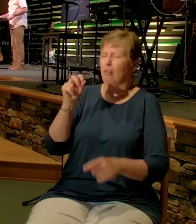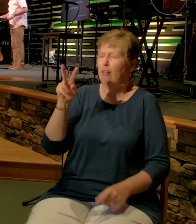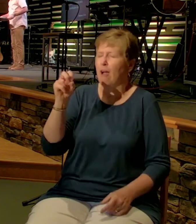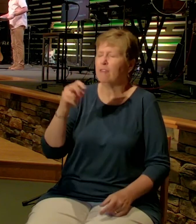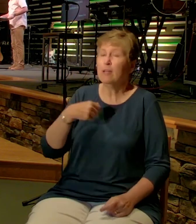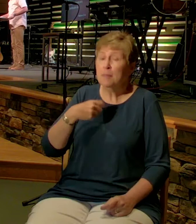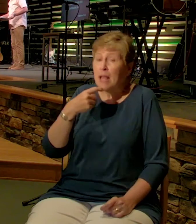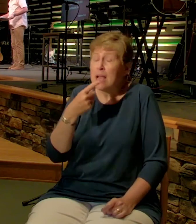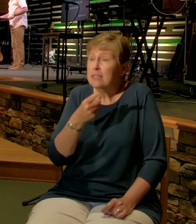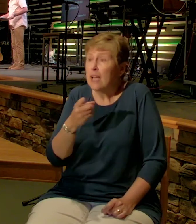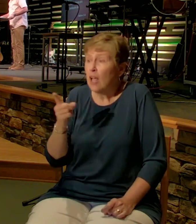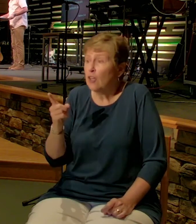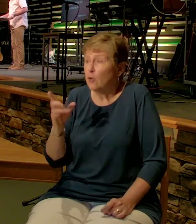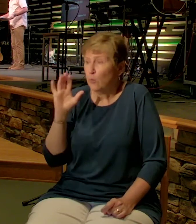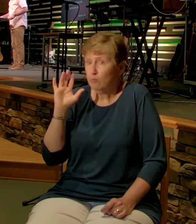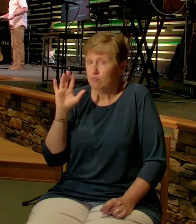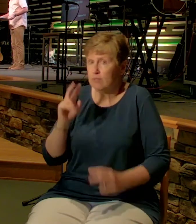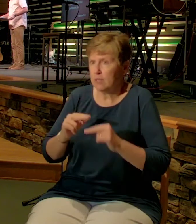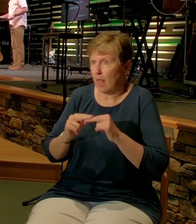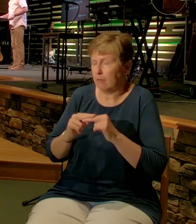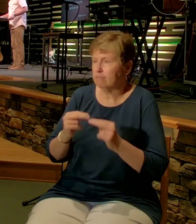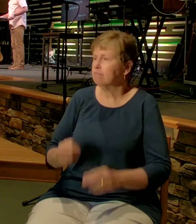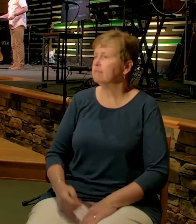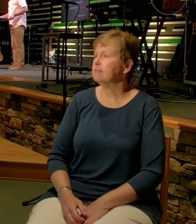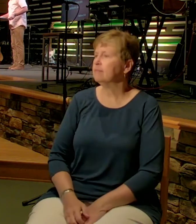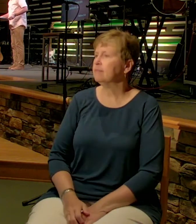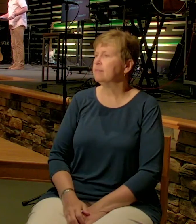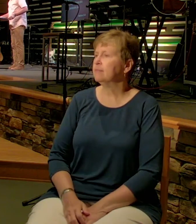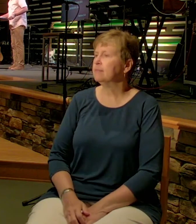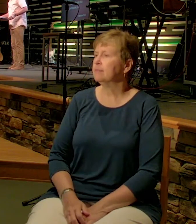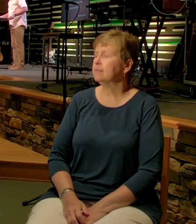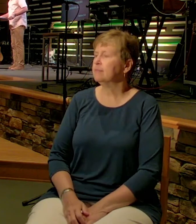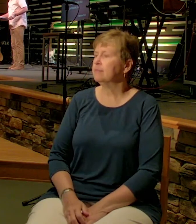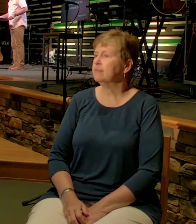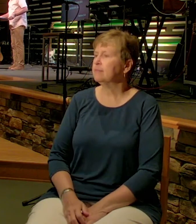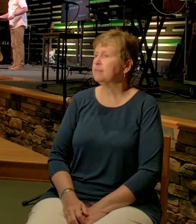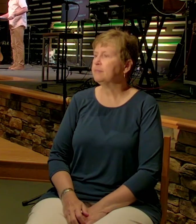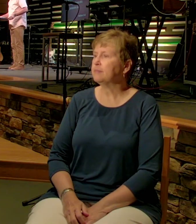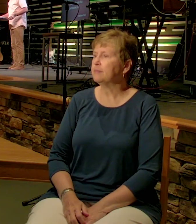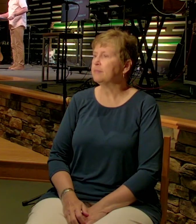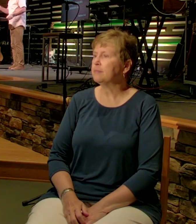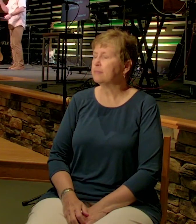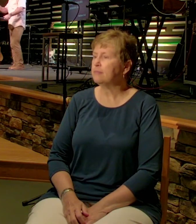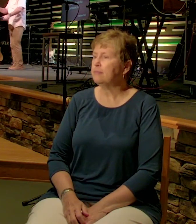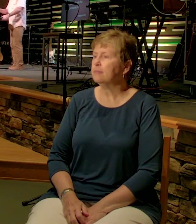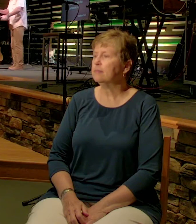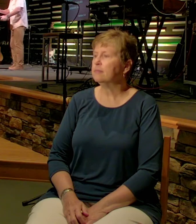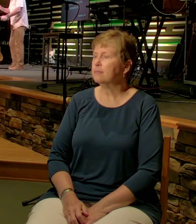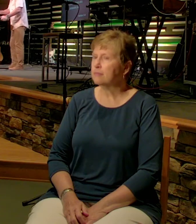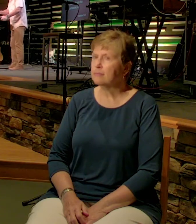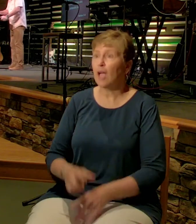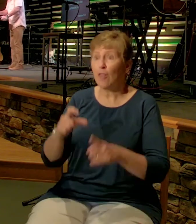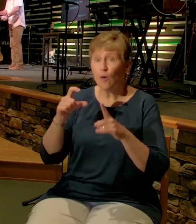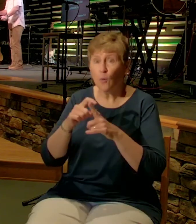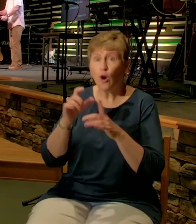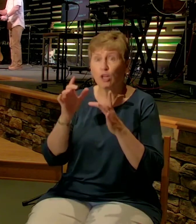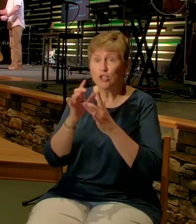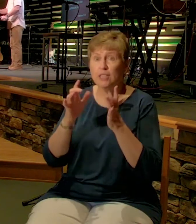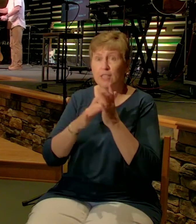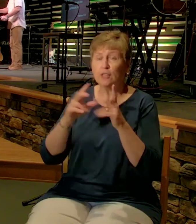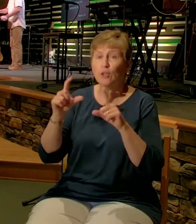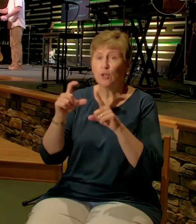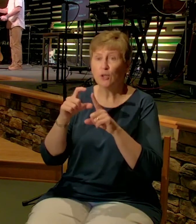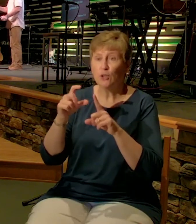you, love your enemies and pray for those who persecute you." And the word Jesus uses is